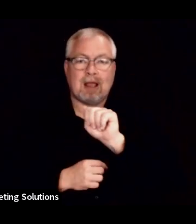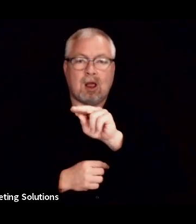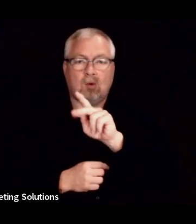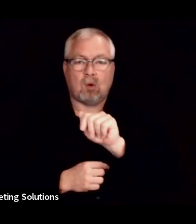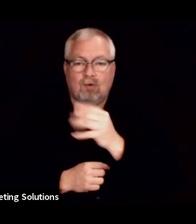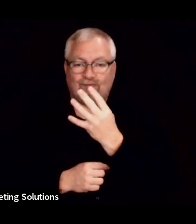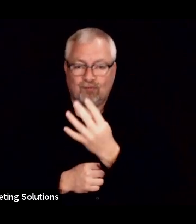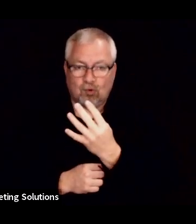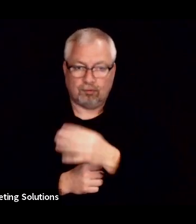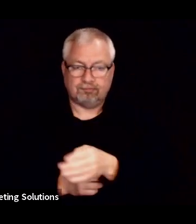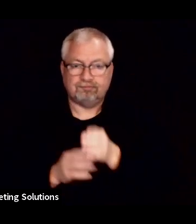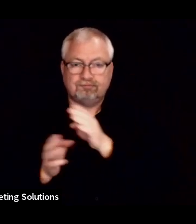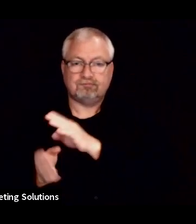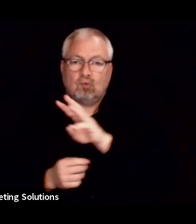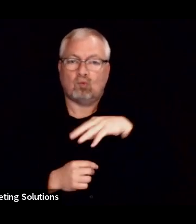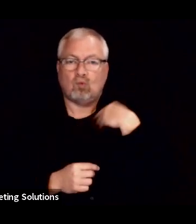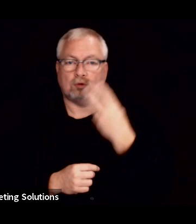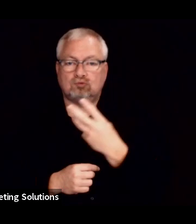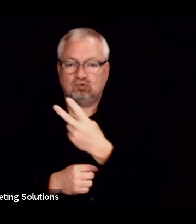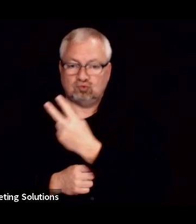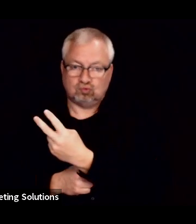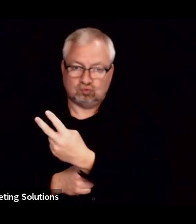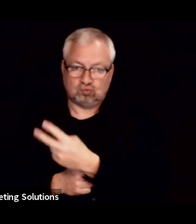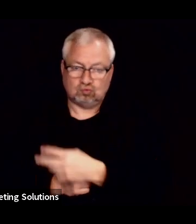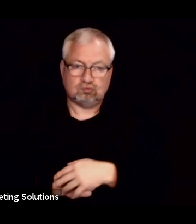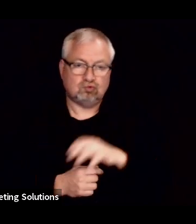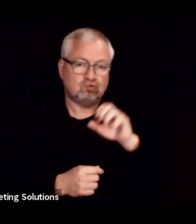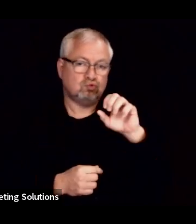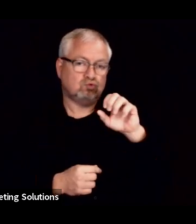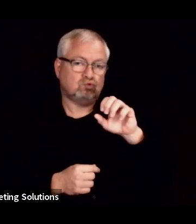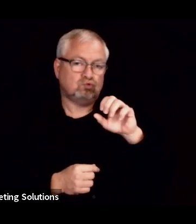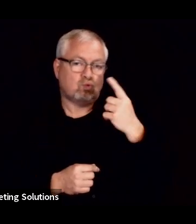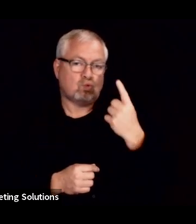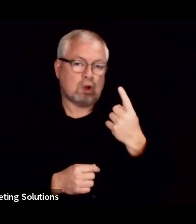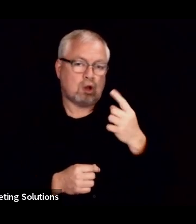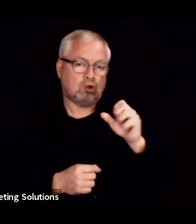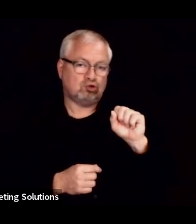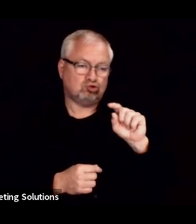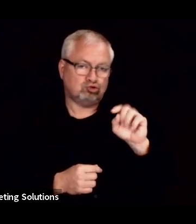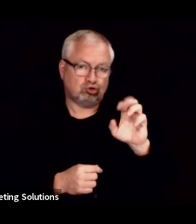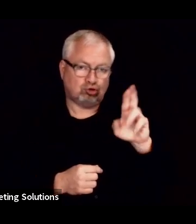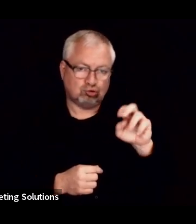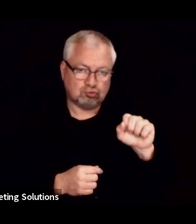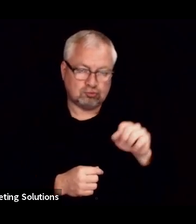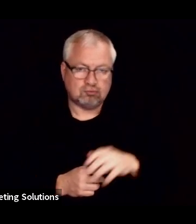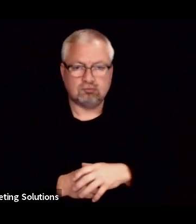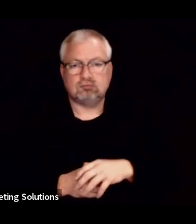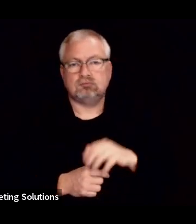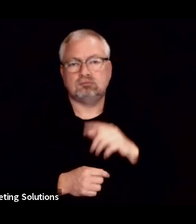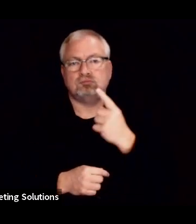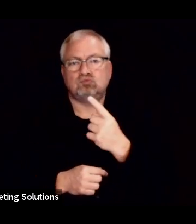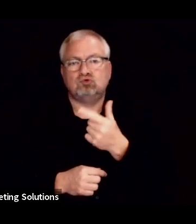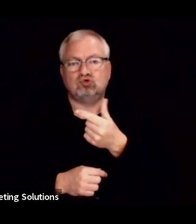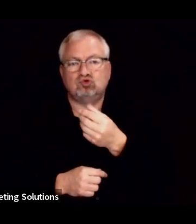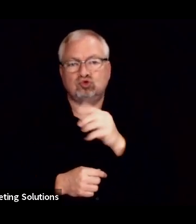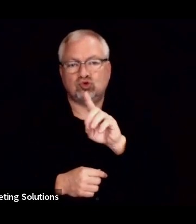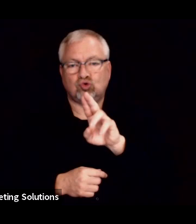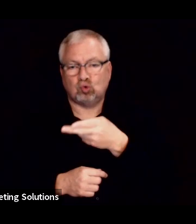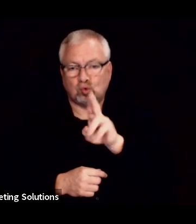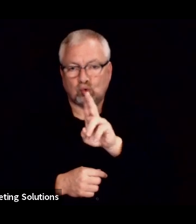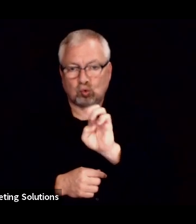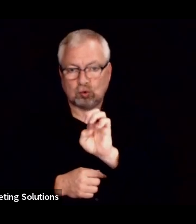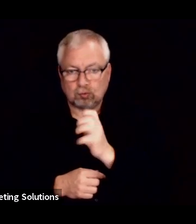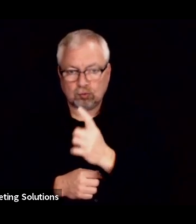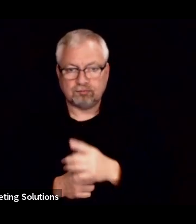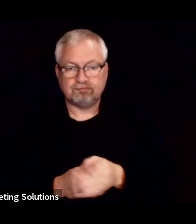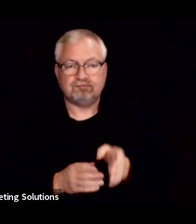in Stearns, Dakota, Goodhue, and Wright. This total includes 80 persons in their 90s, 13 in their 80s,